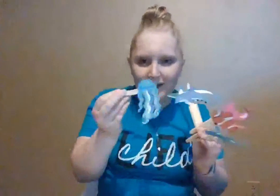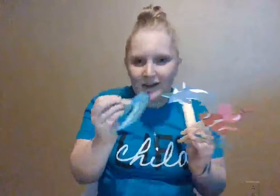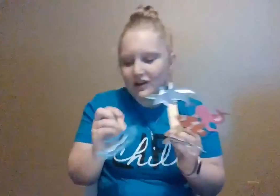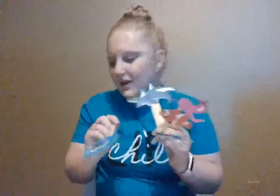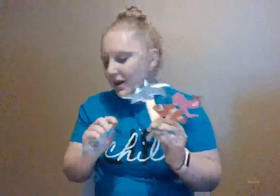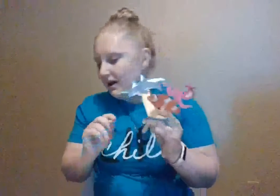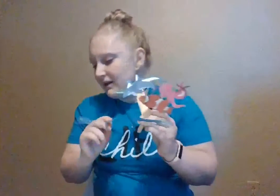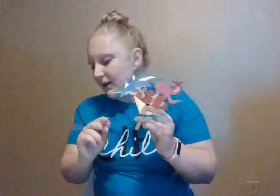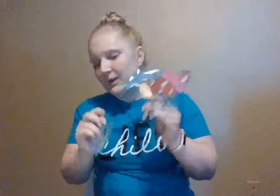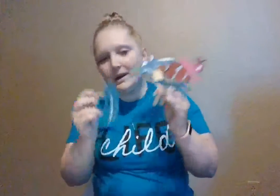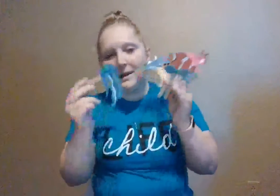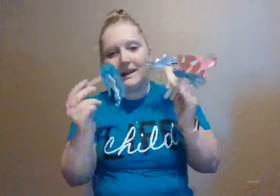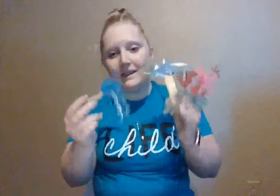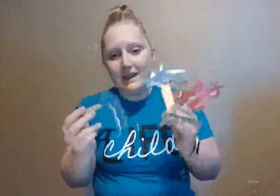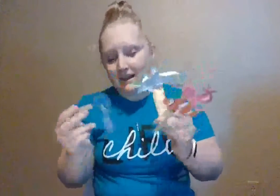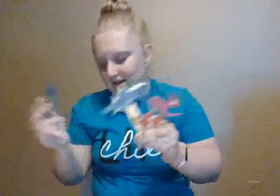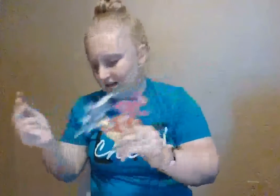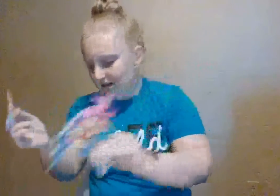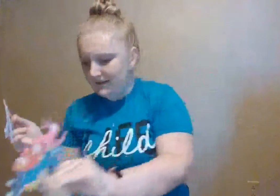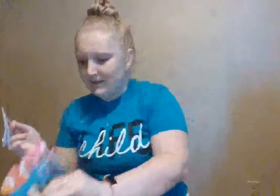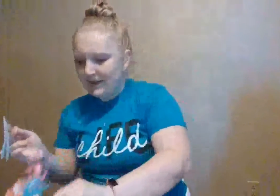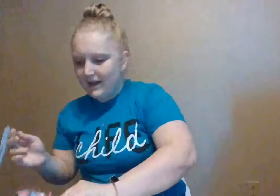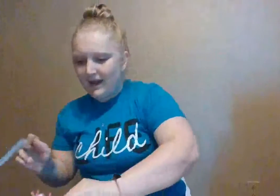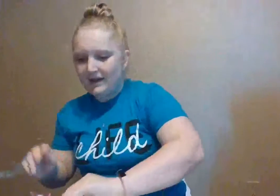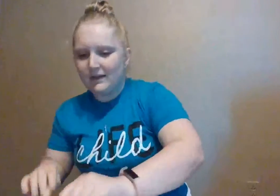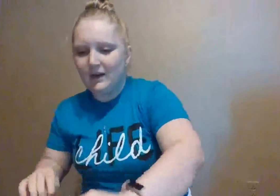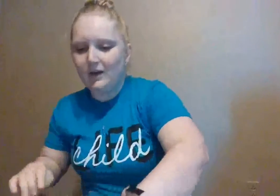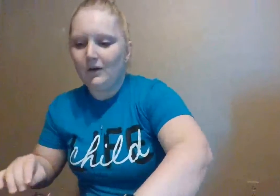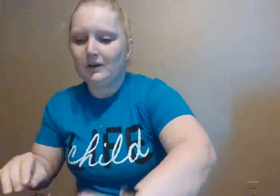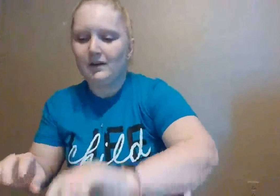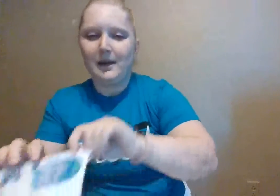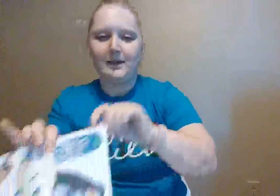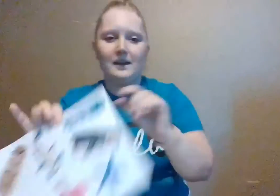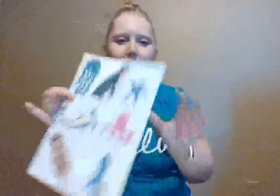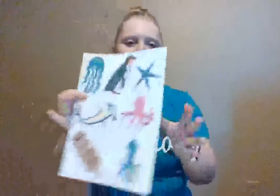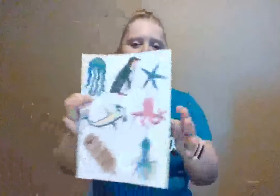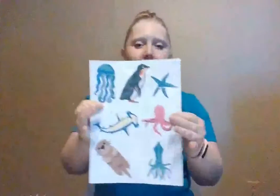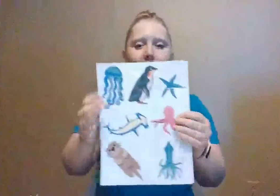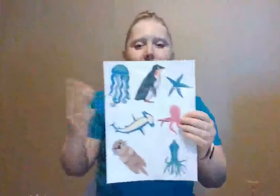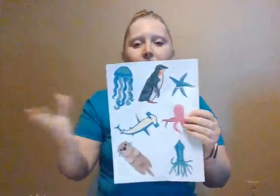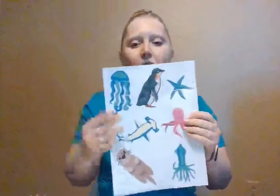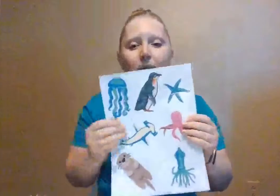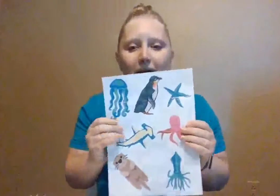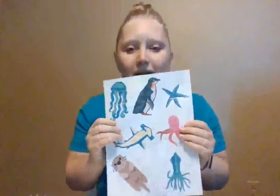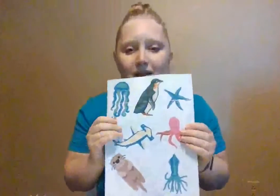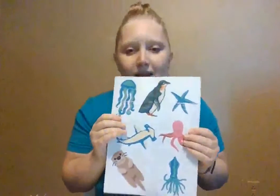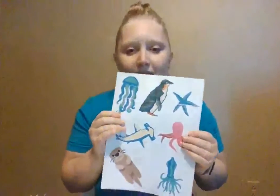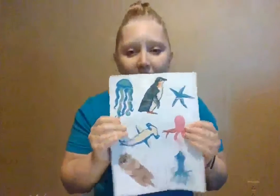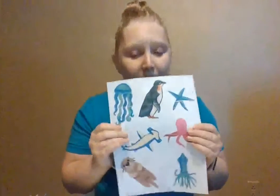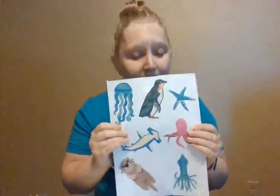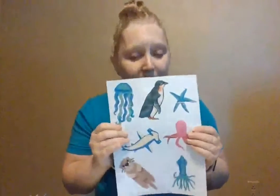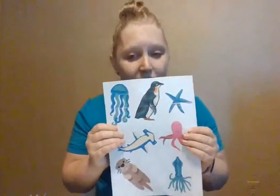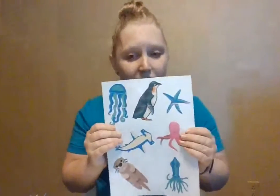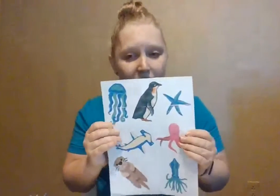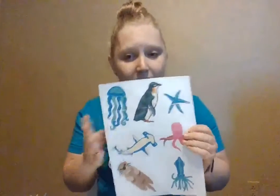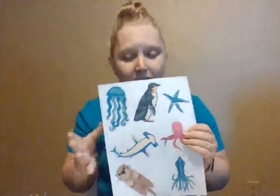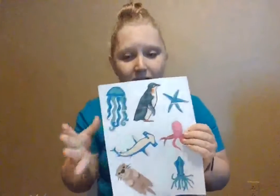Jellyfish. So we're going to make these. So to make these, again, go back into the comment section of today's